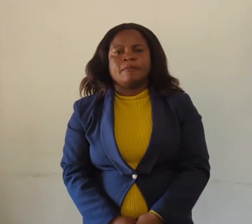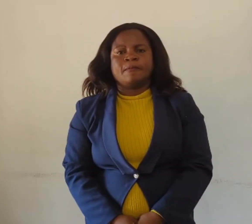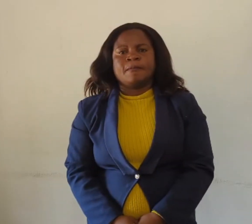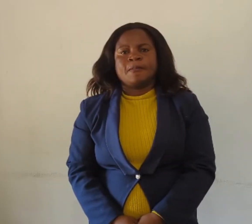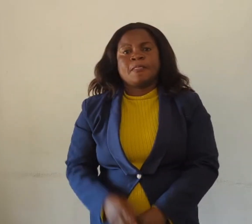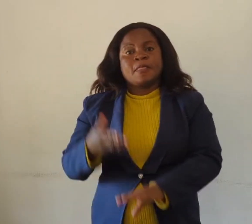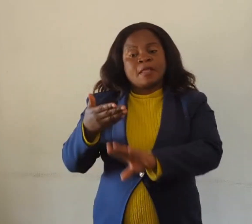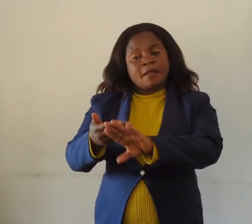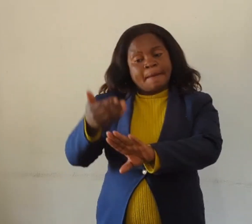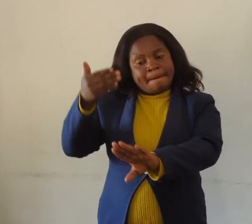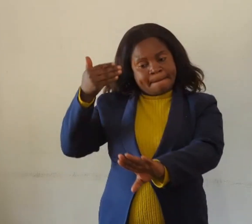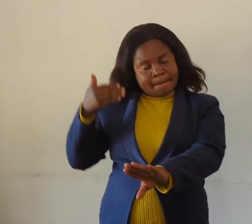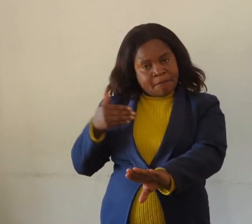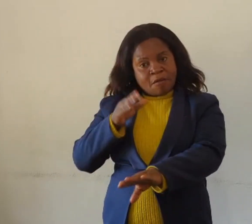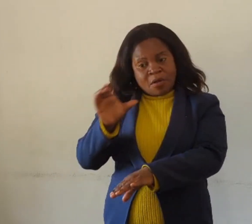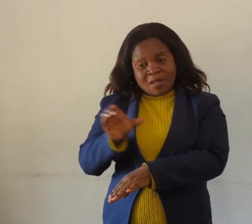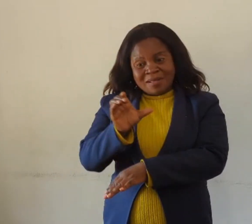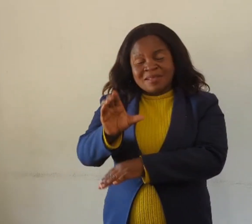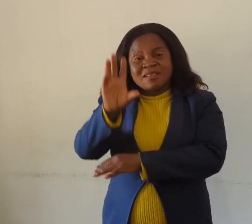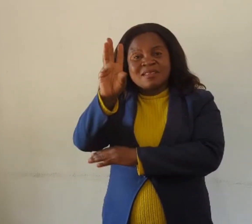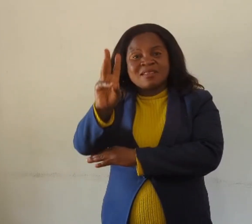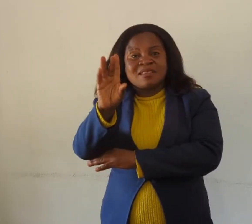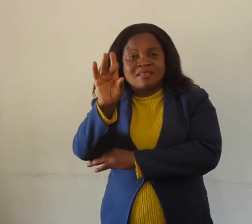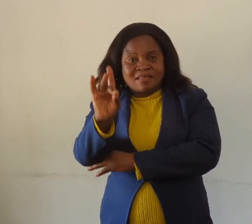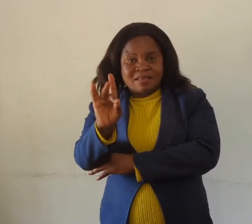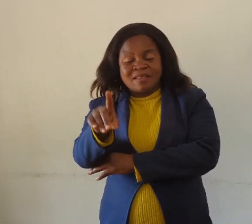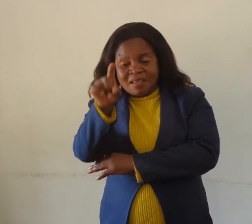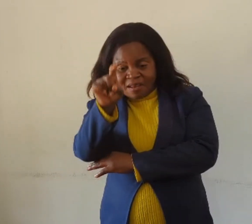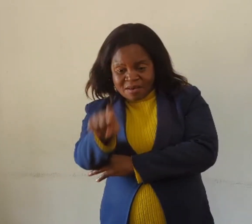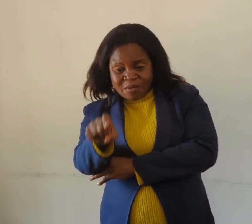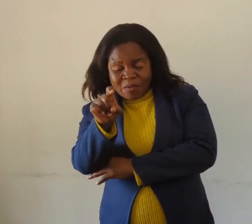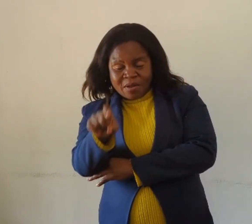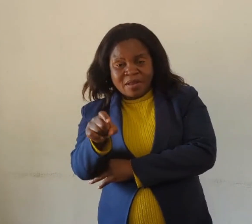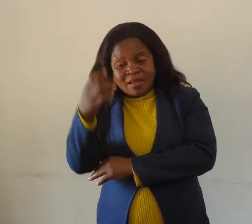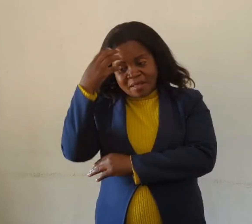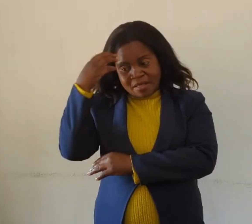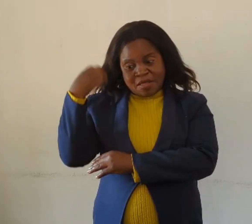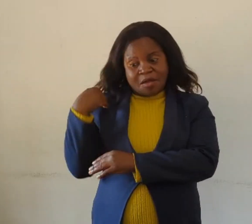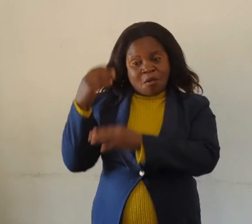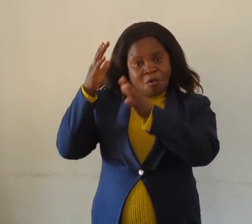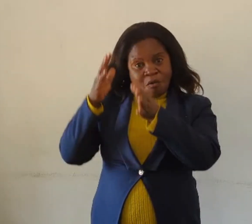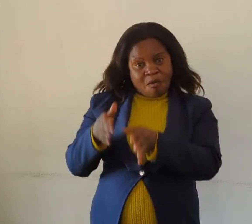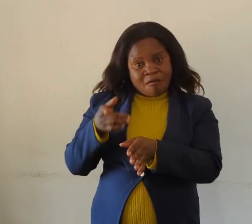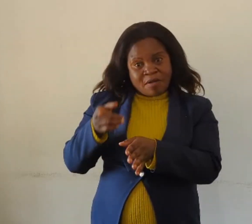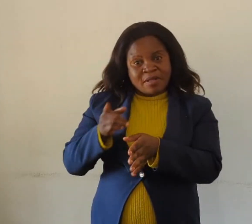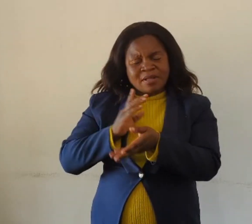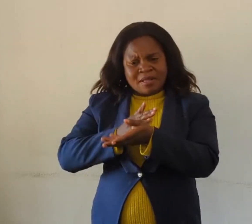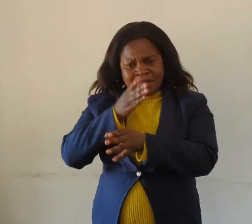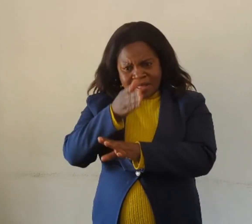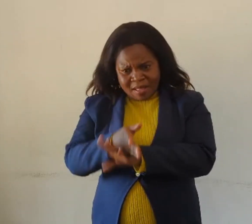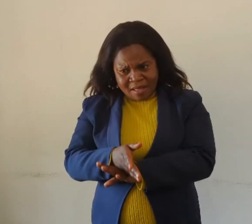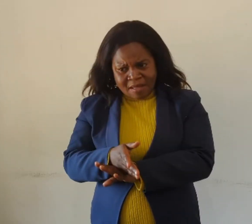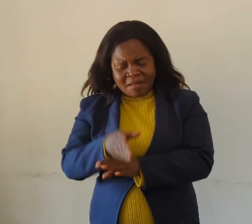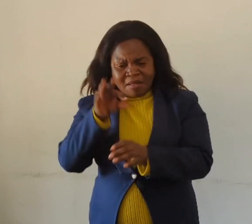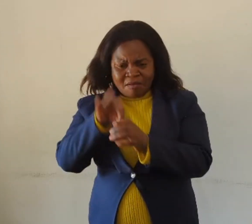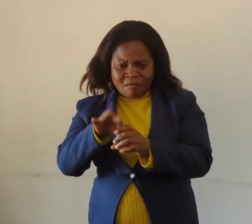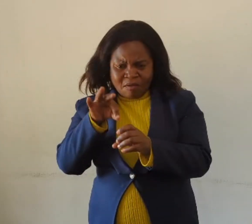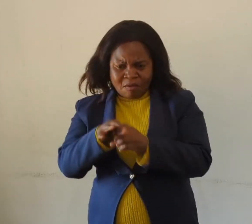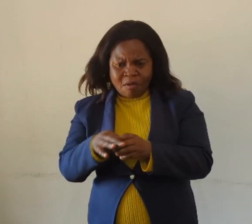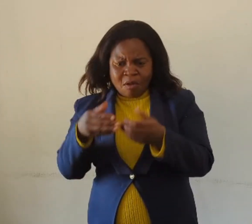Previously, Section 68 required the presiding officer, after polling, to open ballot